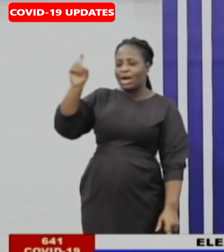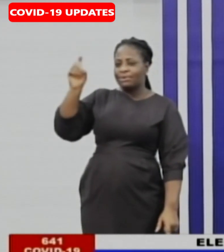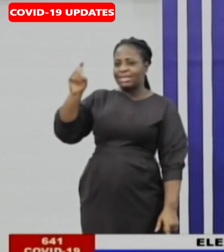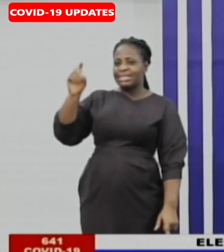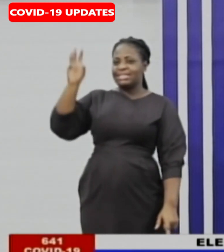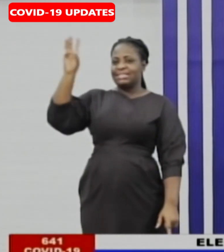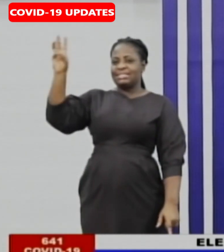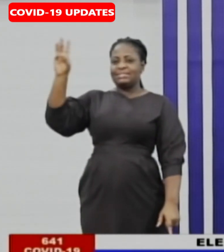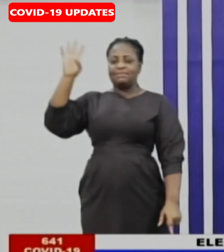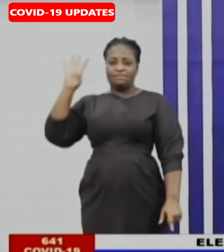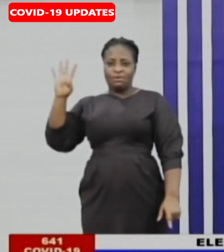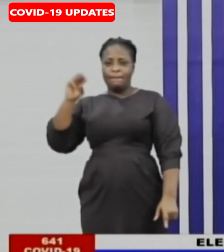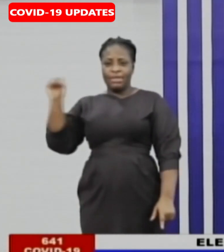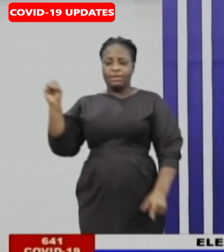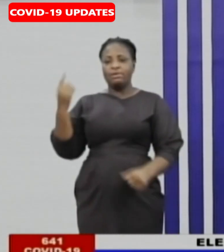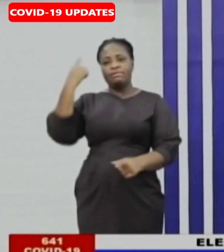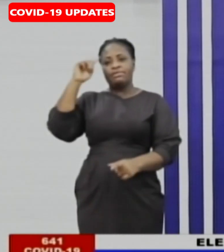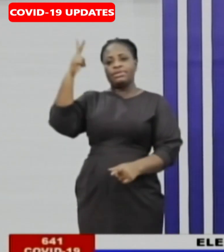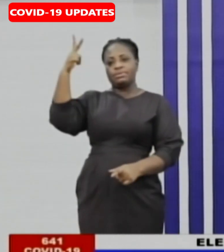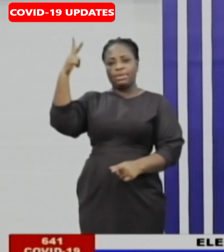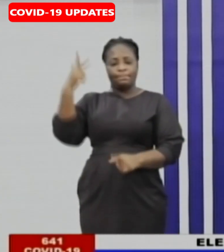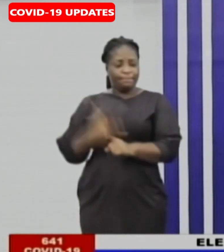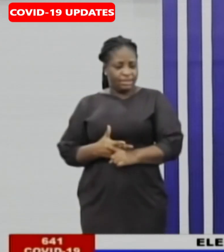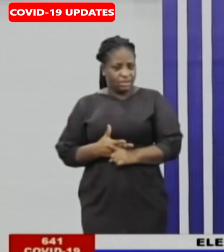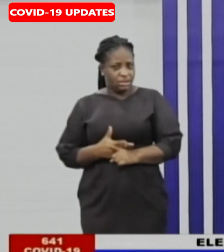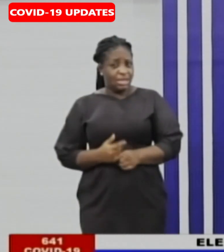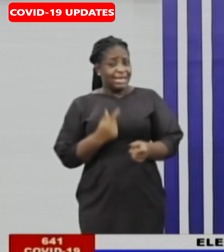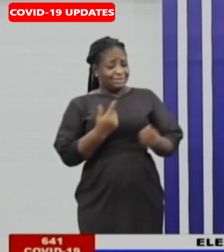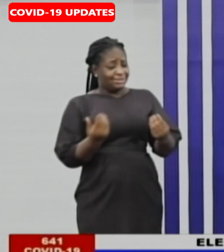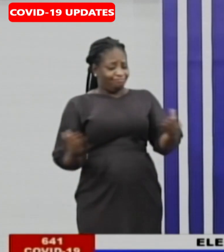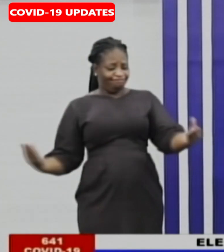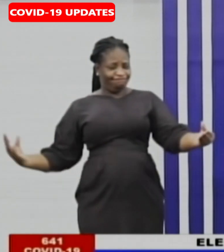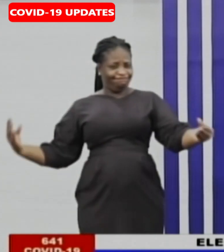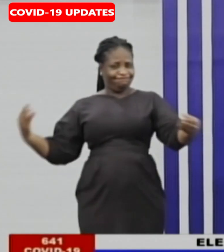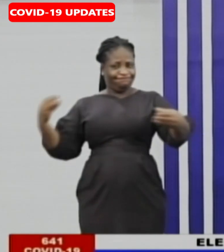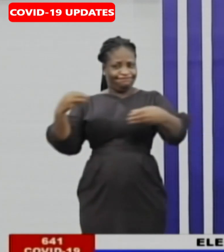166.4 million for 3 months. This comprises